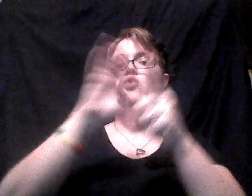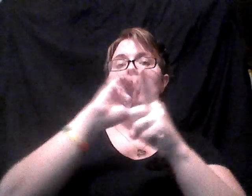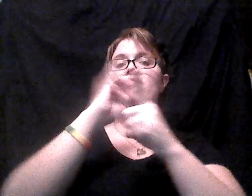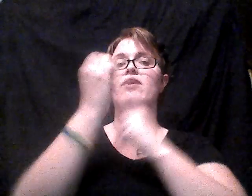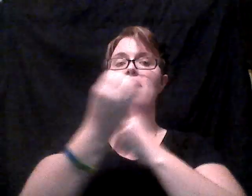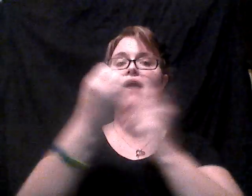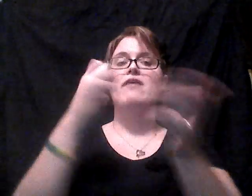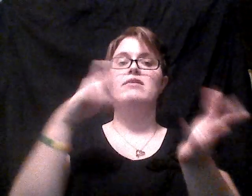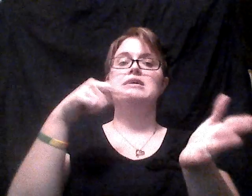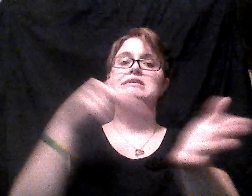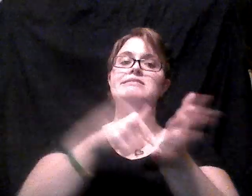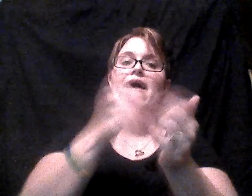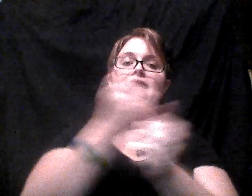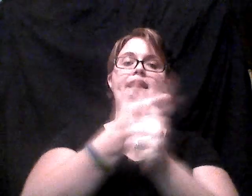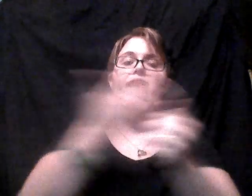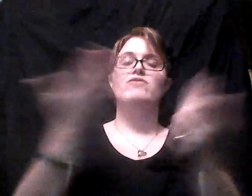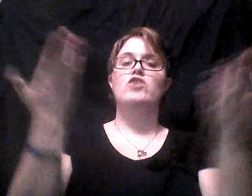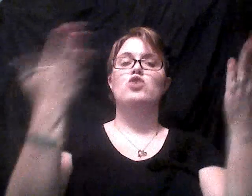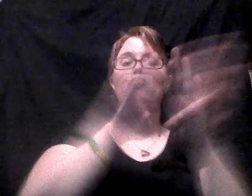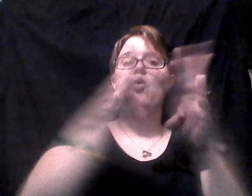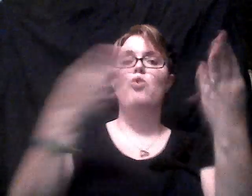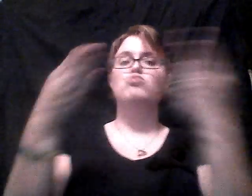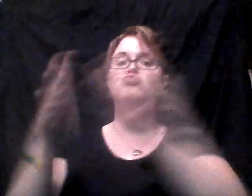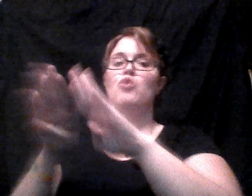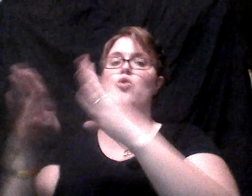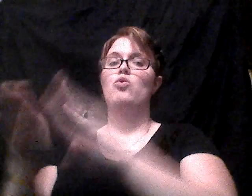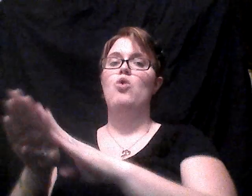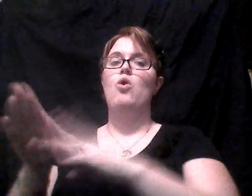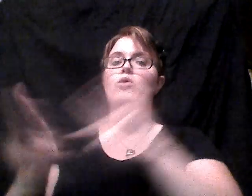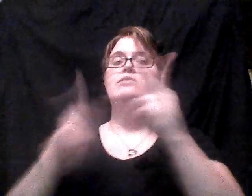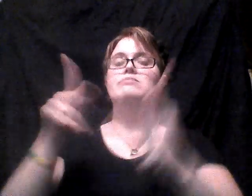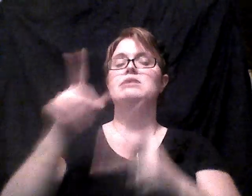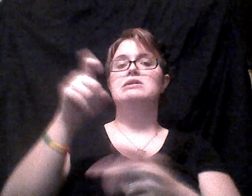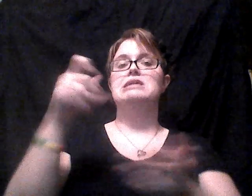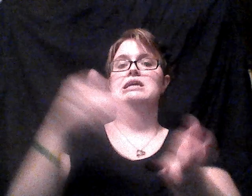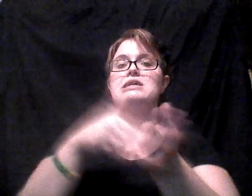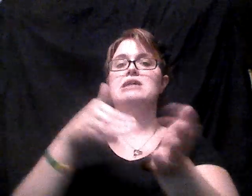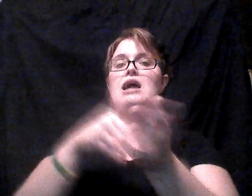American dream is dead, and oh my God, we need a doctor. Great Depression. All right.